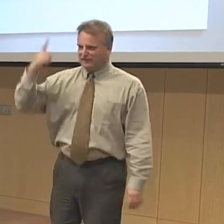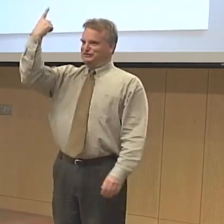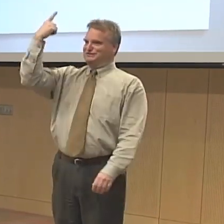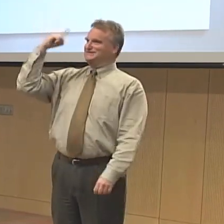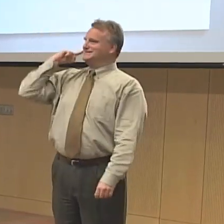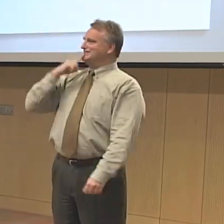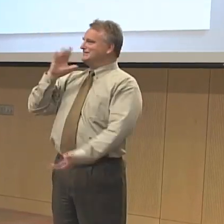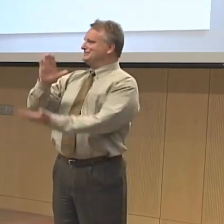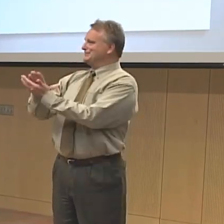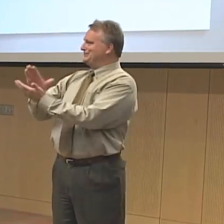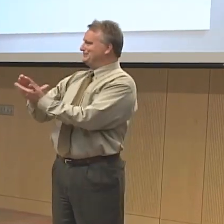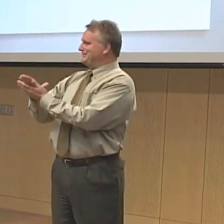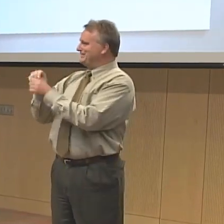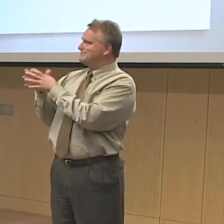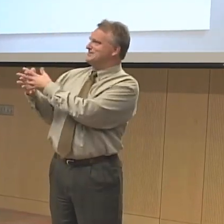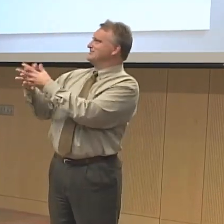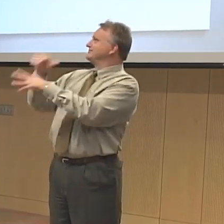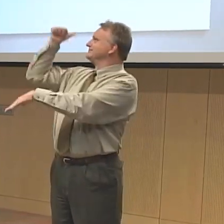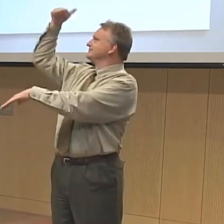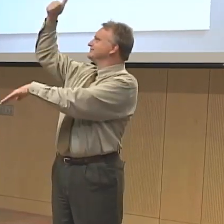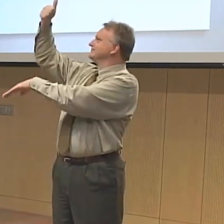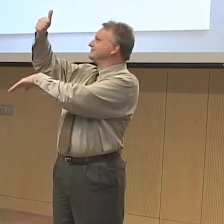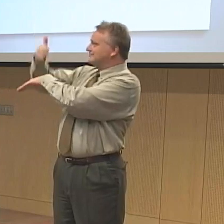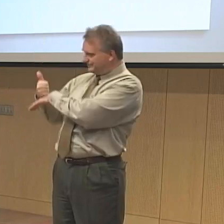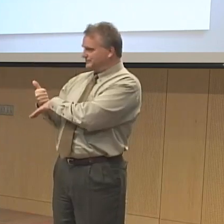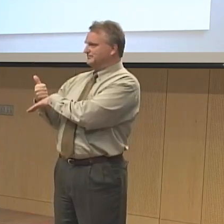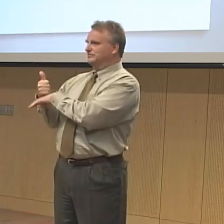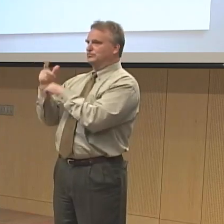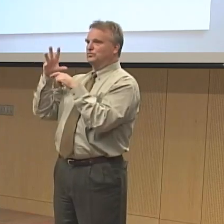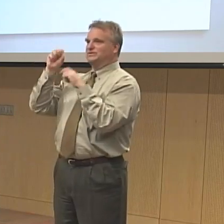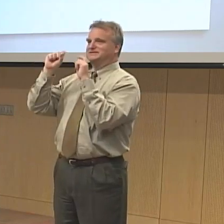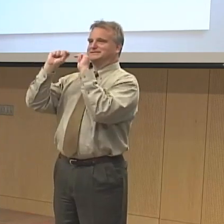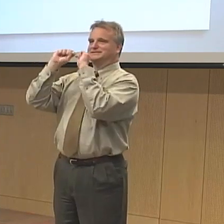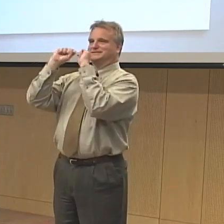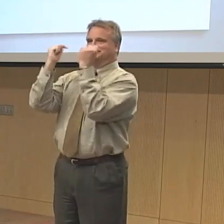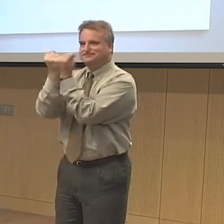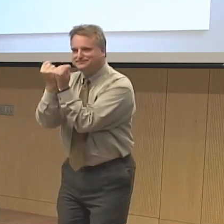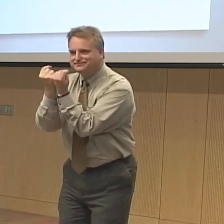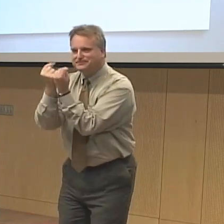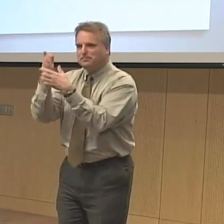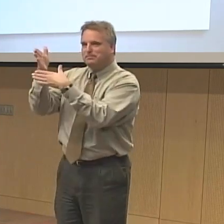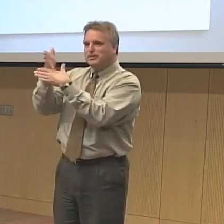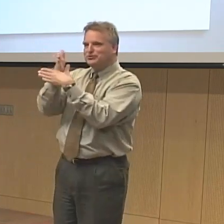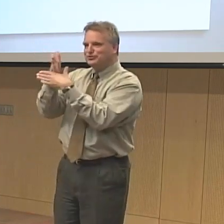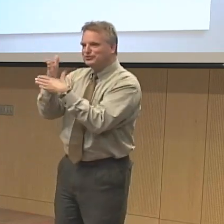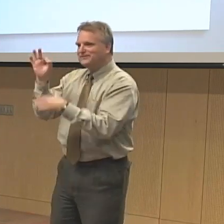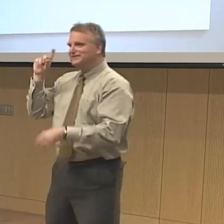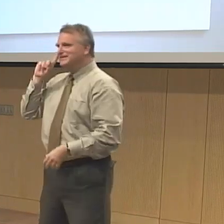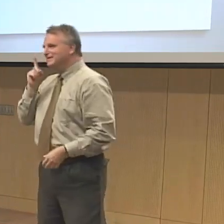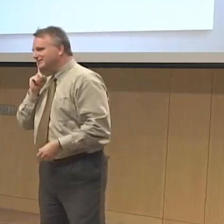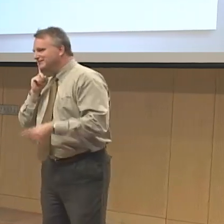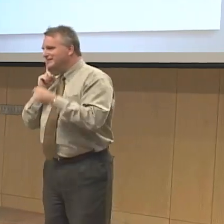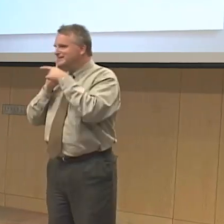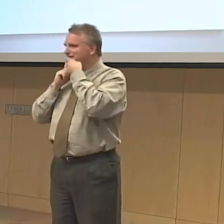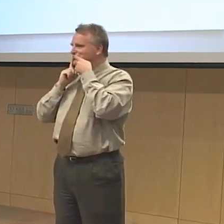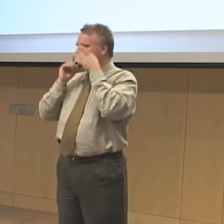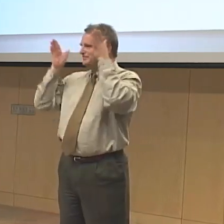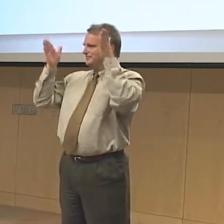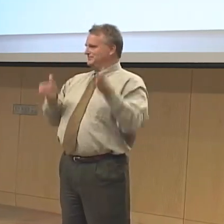the first school for the deaf in America. It was established by a partnership between a deaf person and a hearing